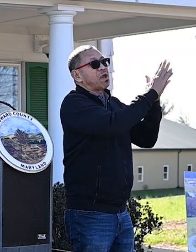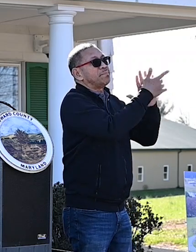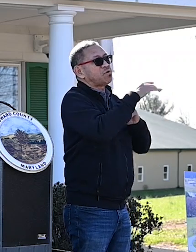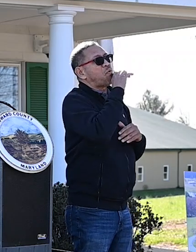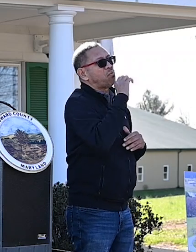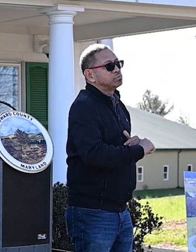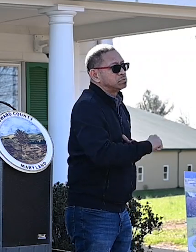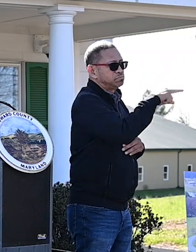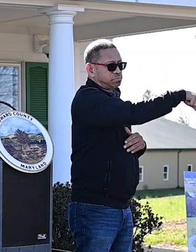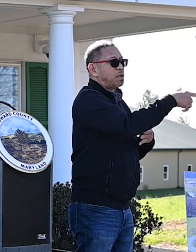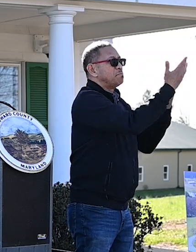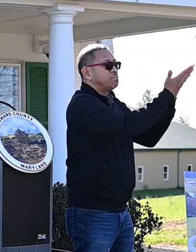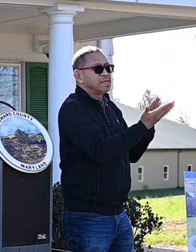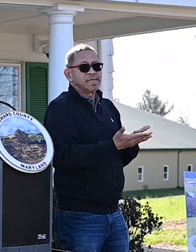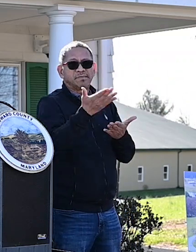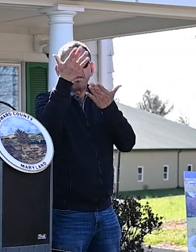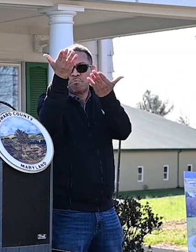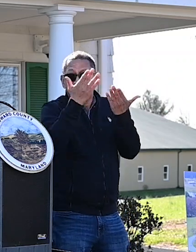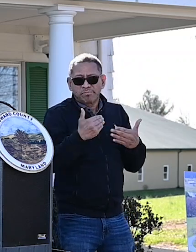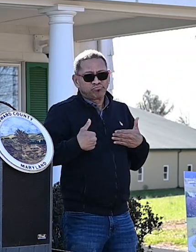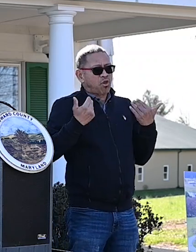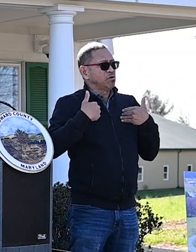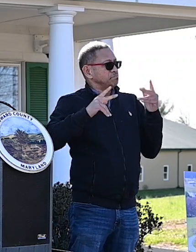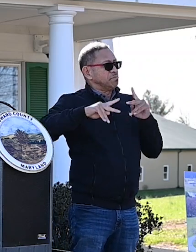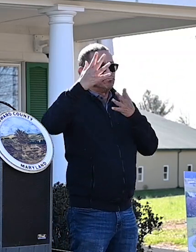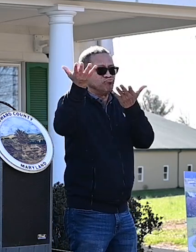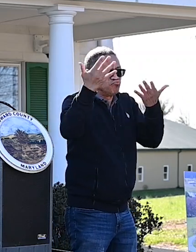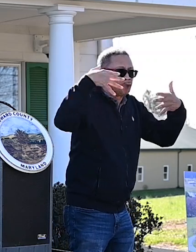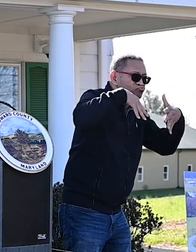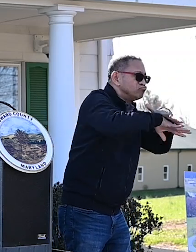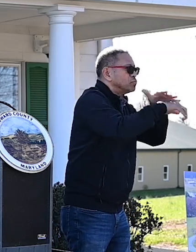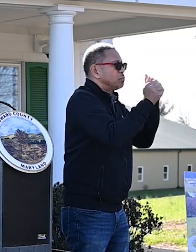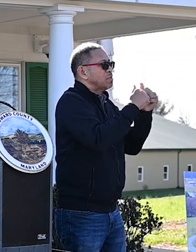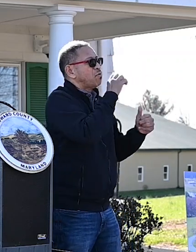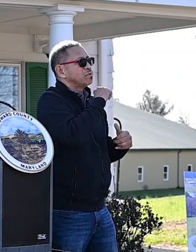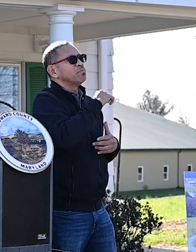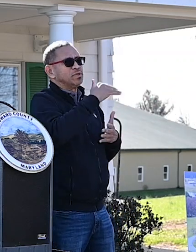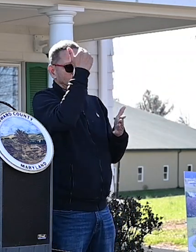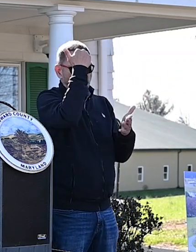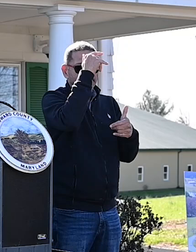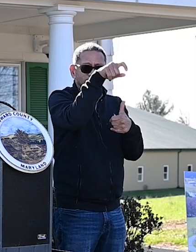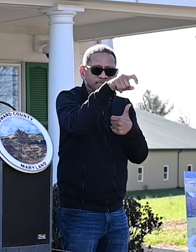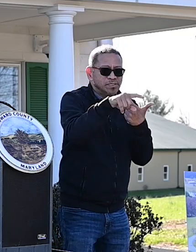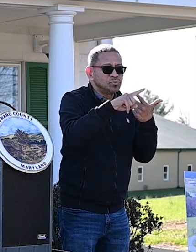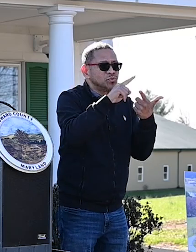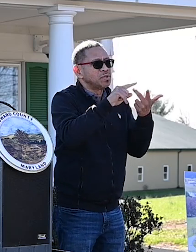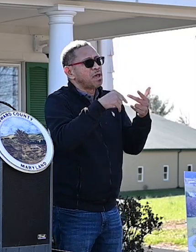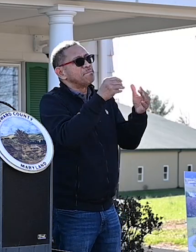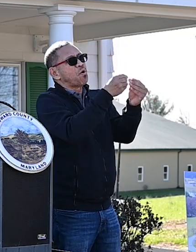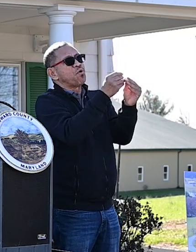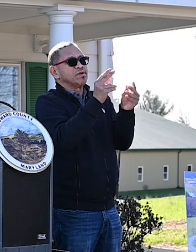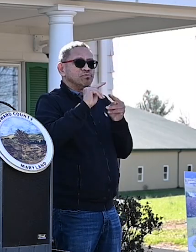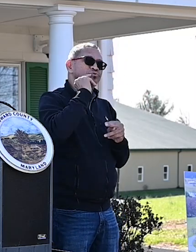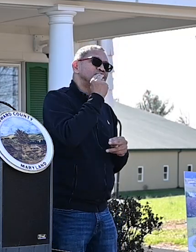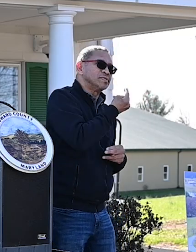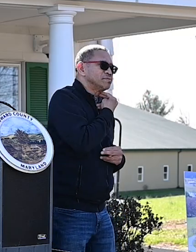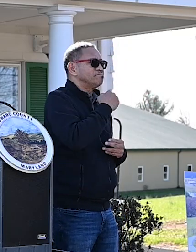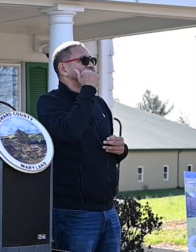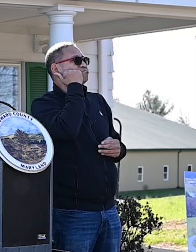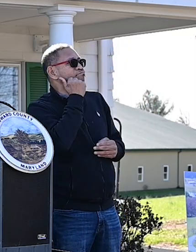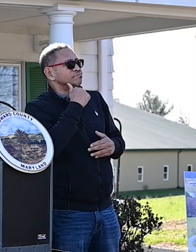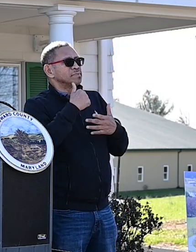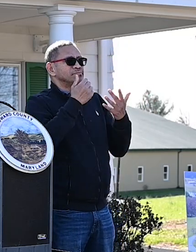older, and the need to bring in new and younger generations. We know the need to increase the nutrition in our daily